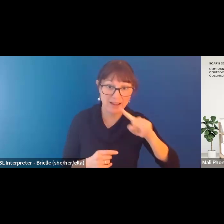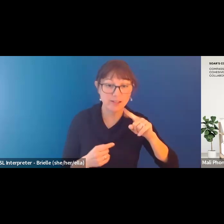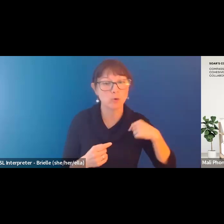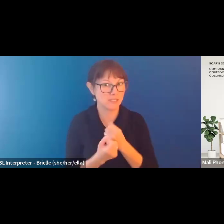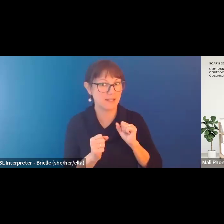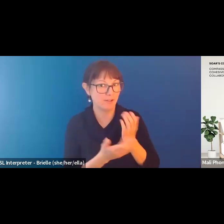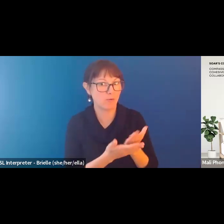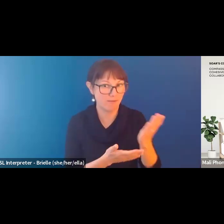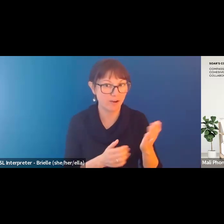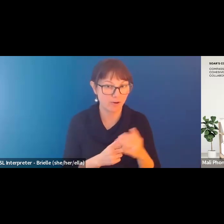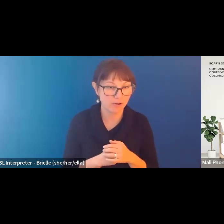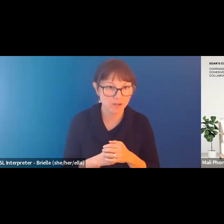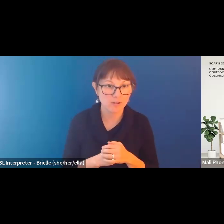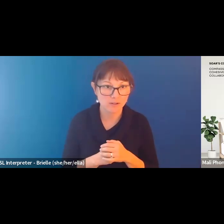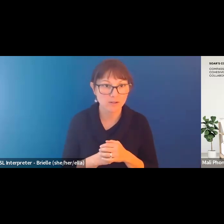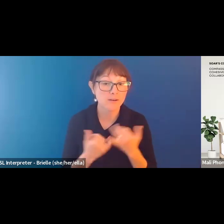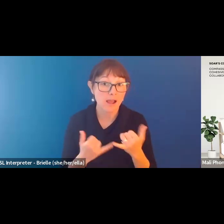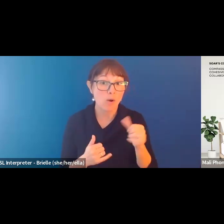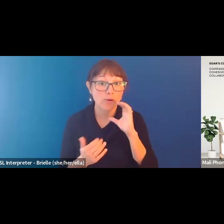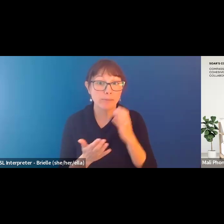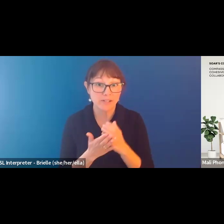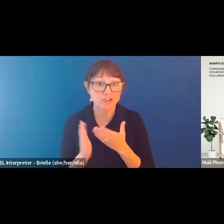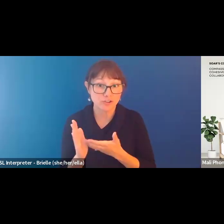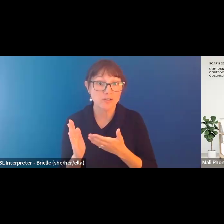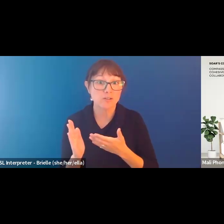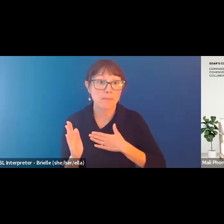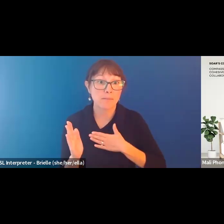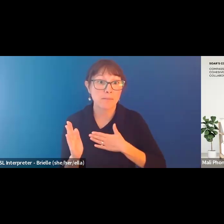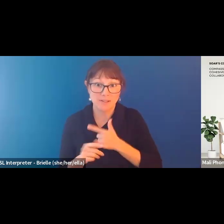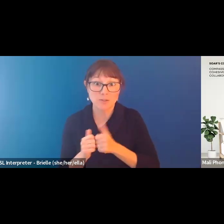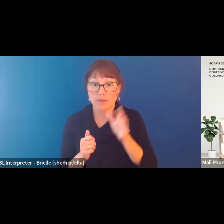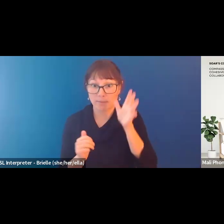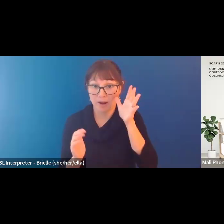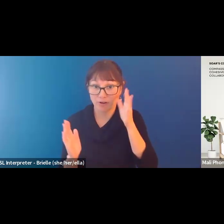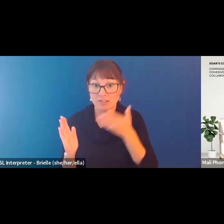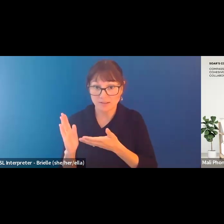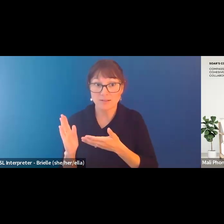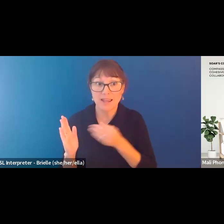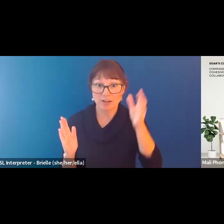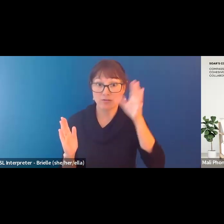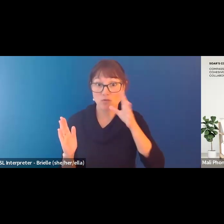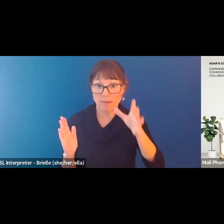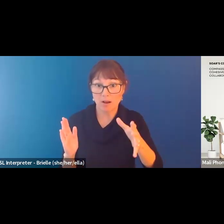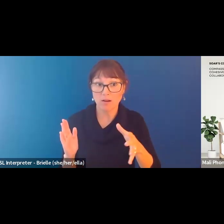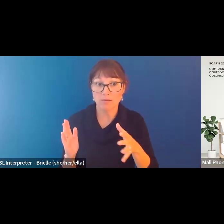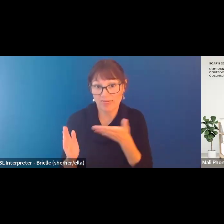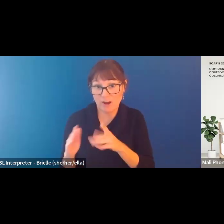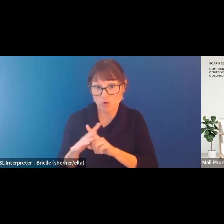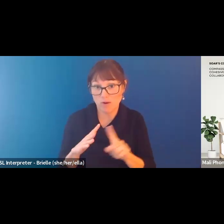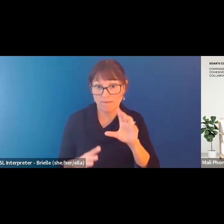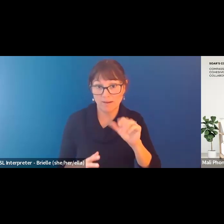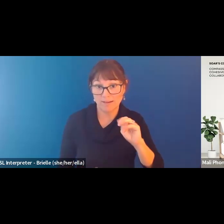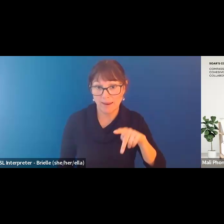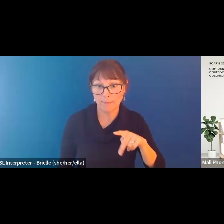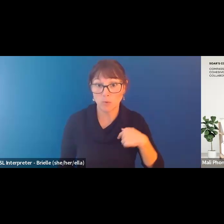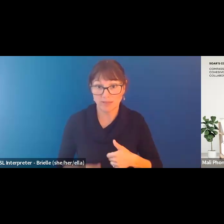safely. Here is another photo of my siblings with our parents and grandmother inside the refugee camp,